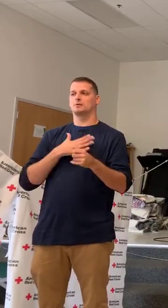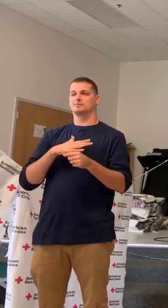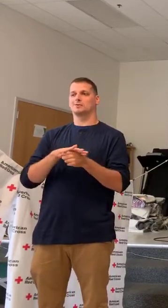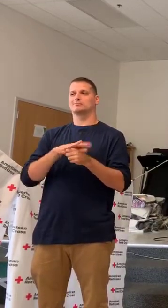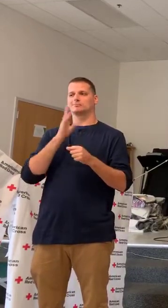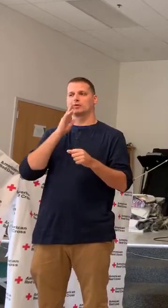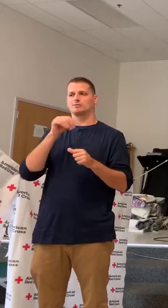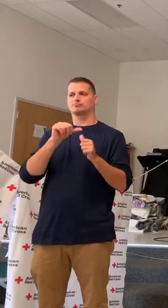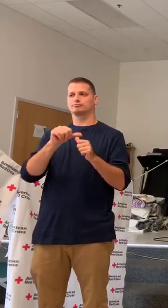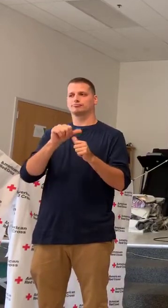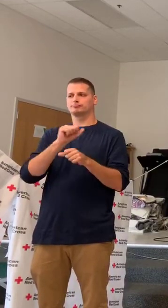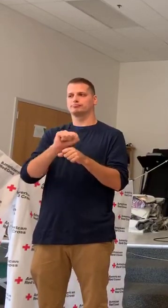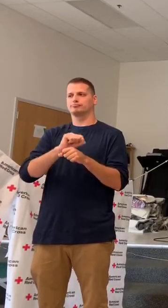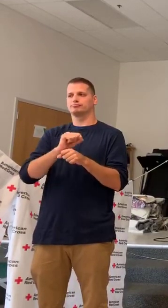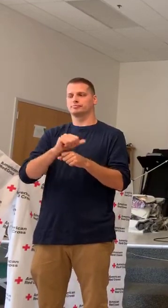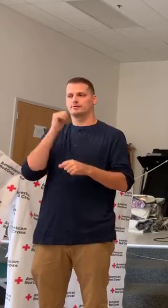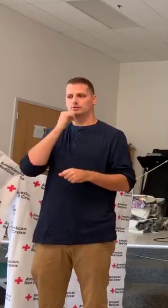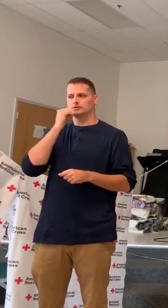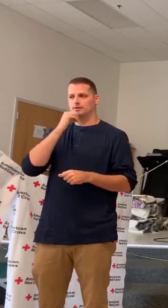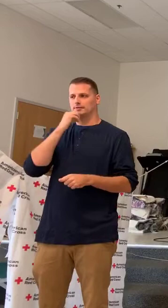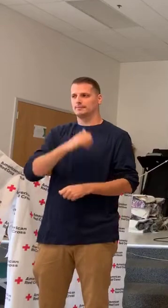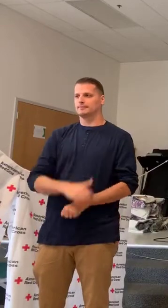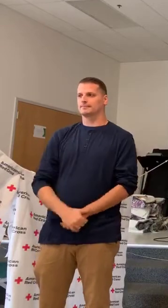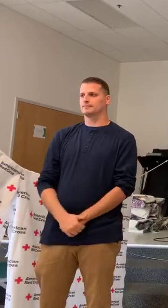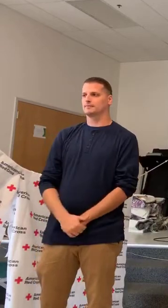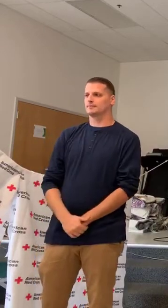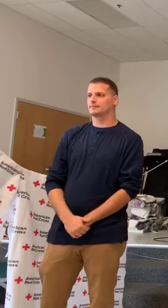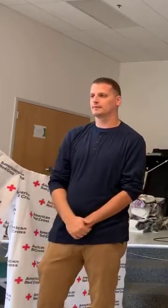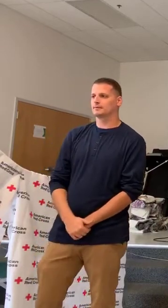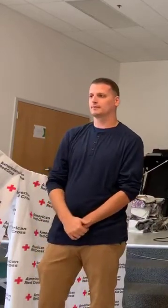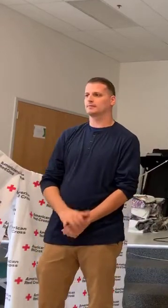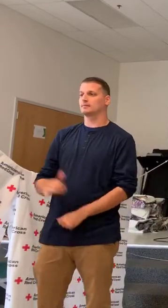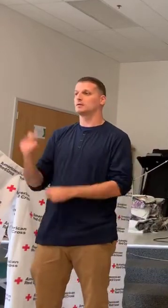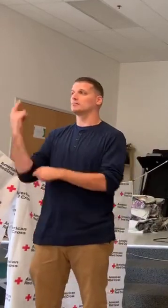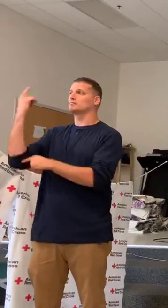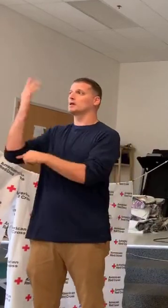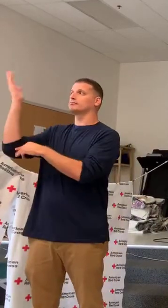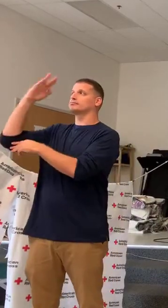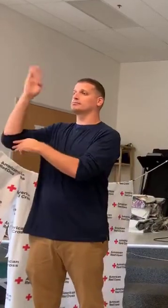So local troopers during the day and local troopers at night. So